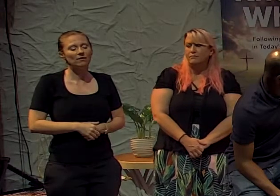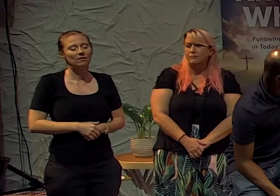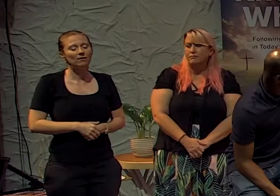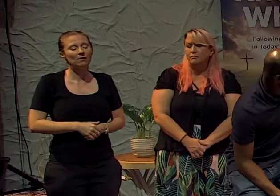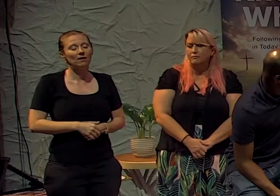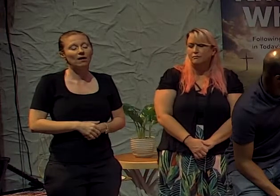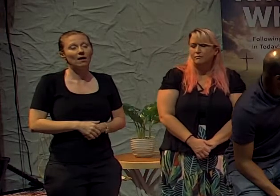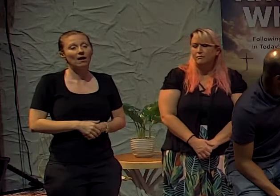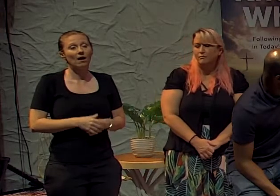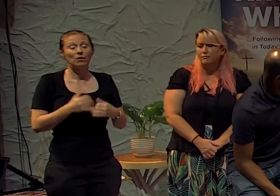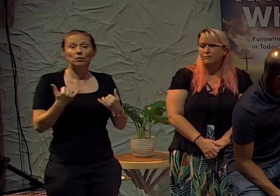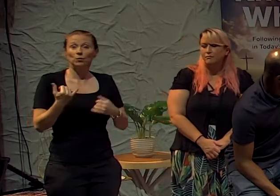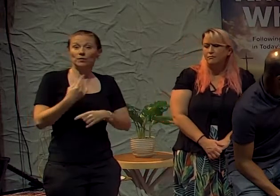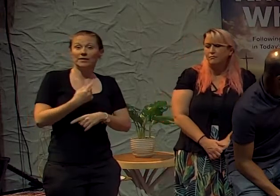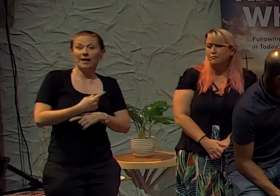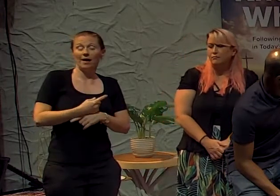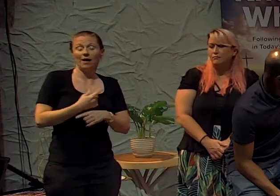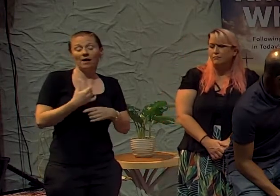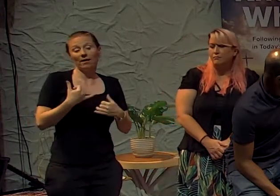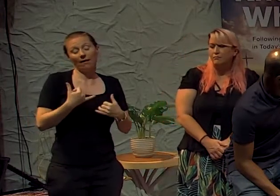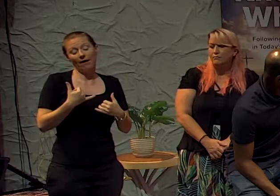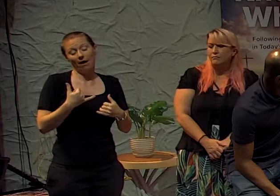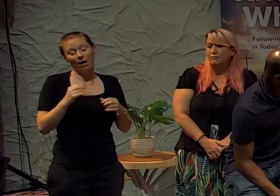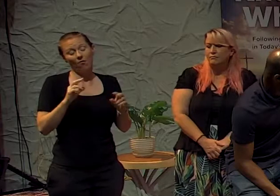And then I look up today, and